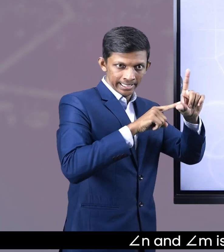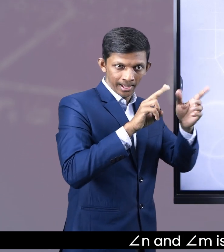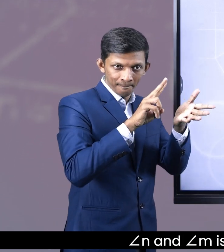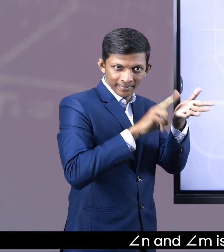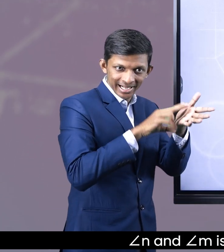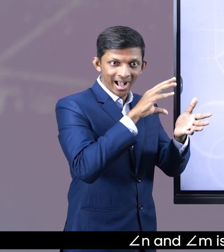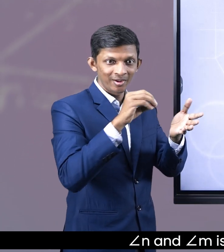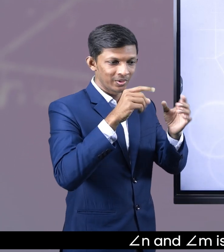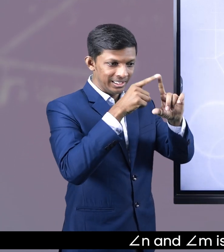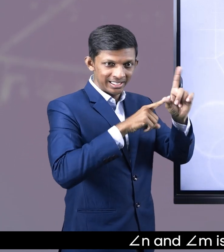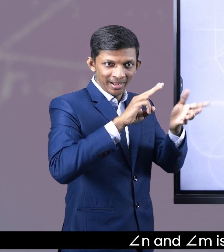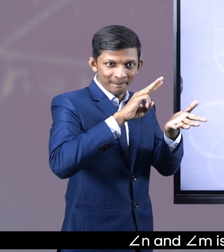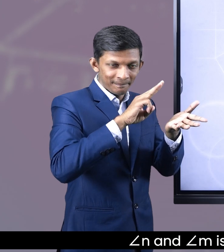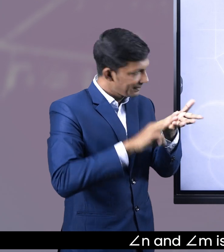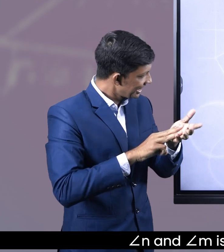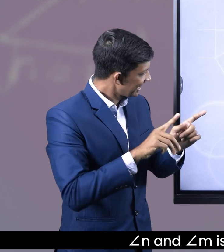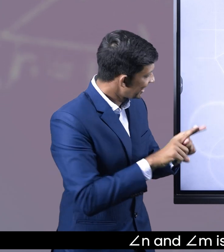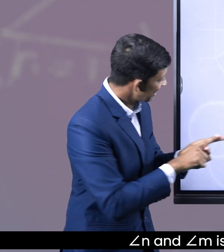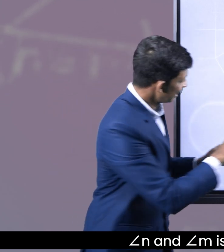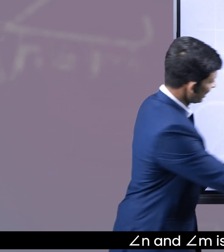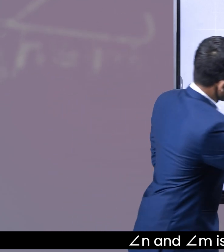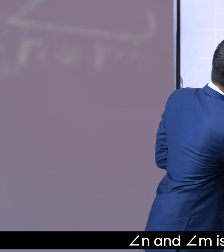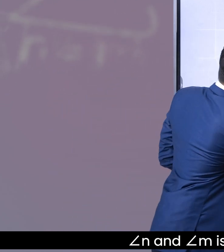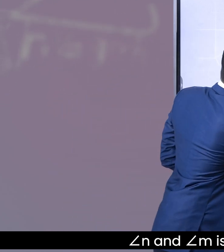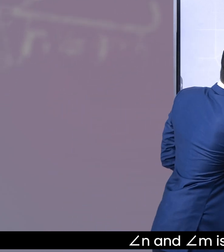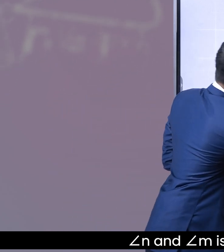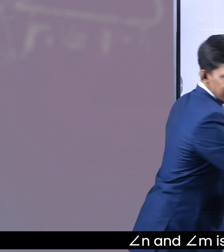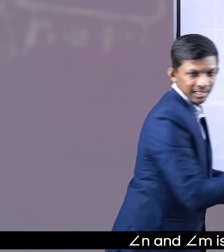Angle N and angle M is pair of vertically opposite angles.